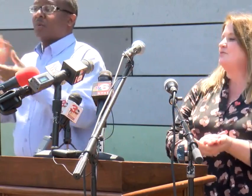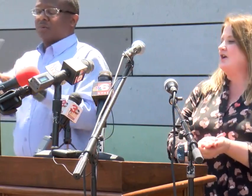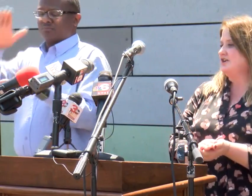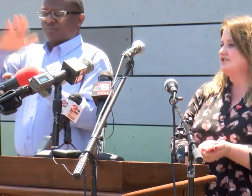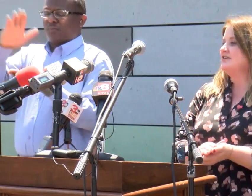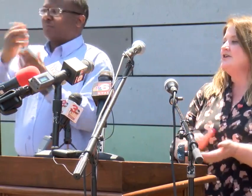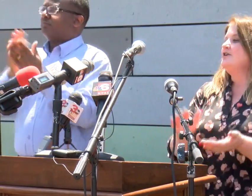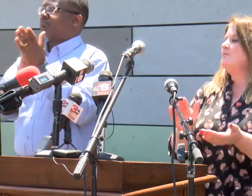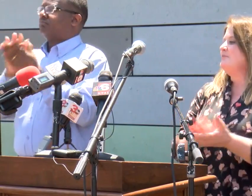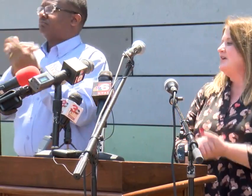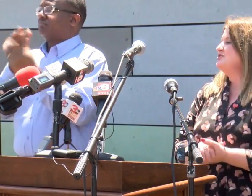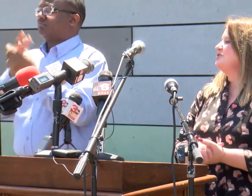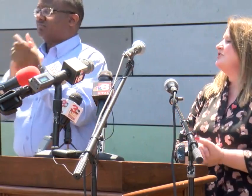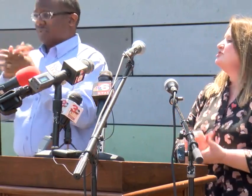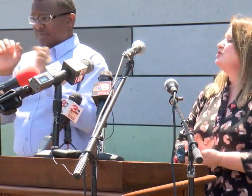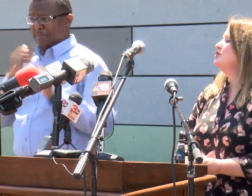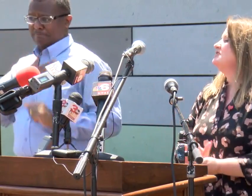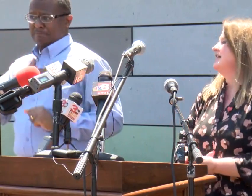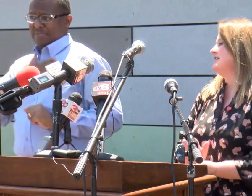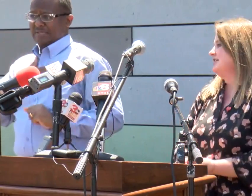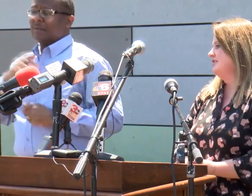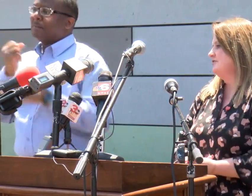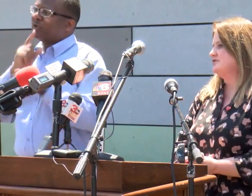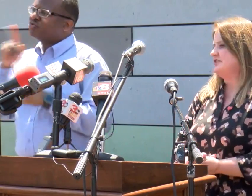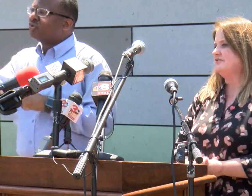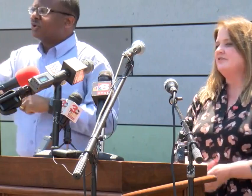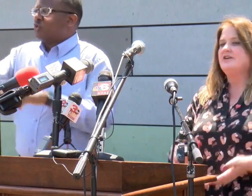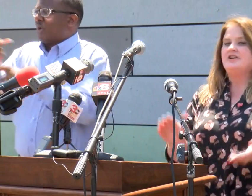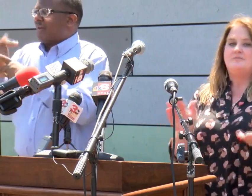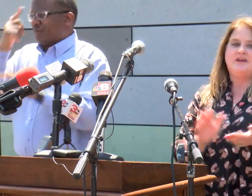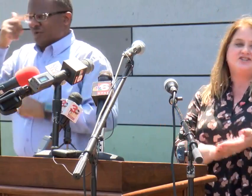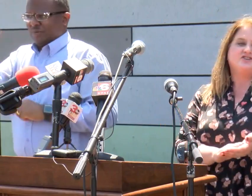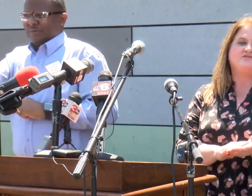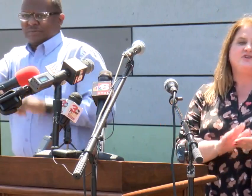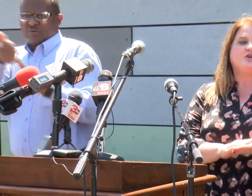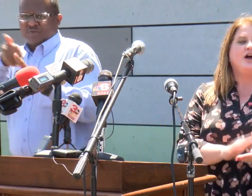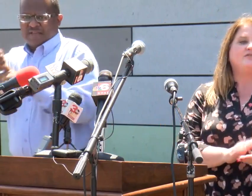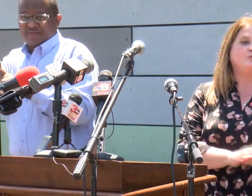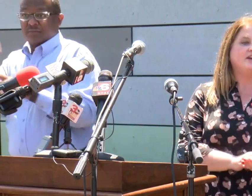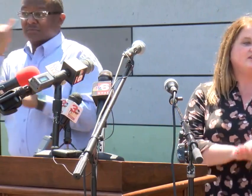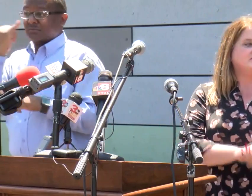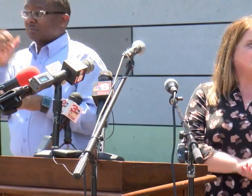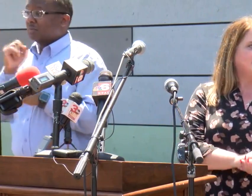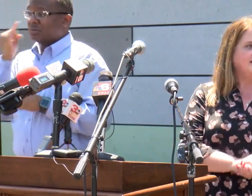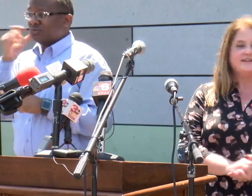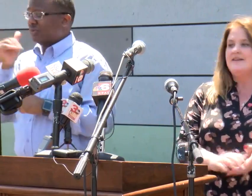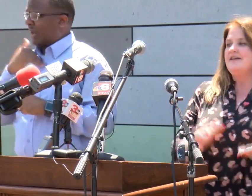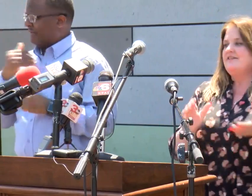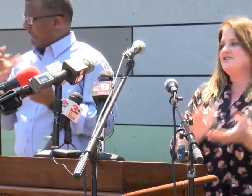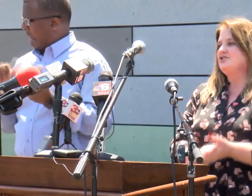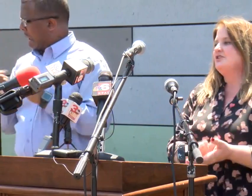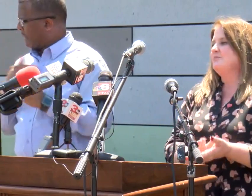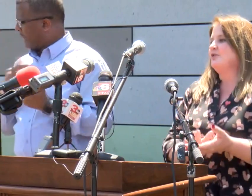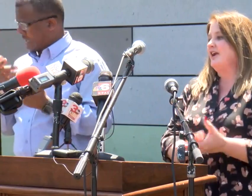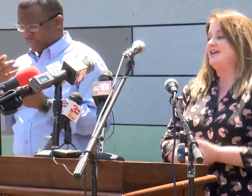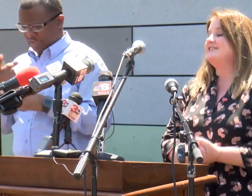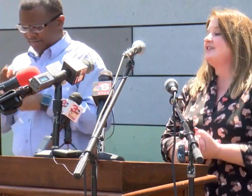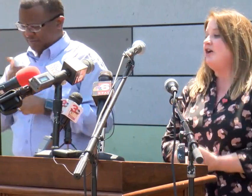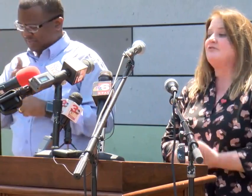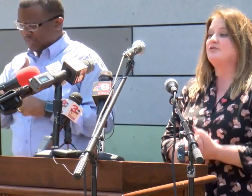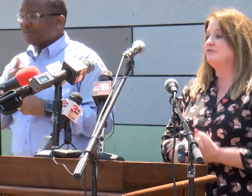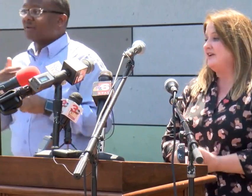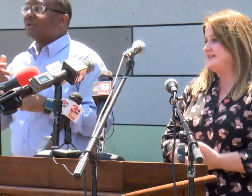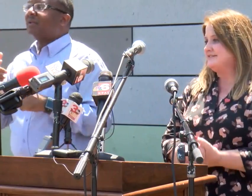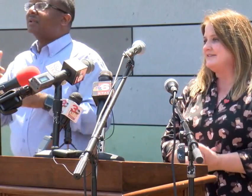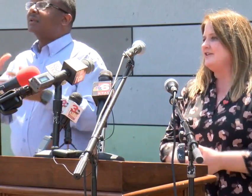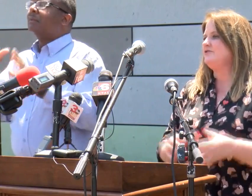can't hand wash, but make sure that you're taking care of yourself. Make sure if you don't have a way to do that, that you keep your hands